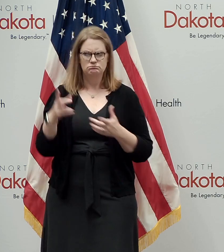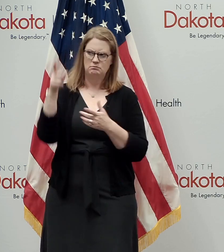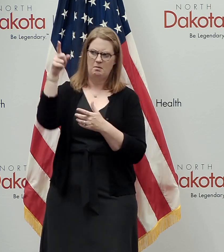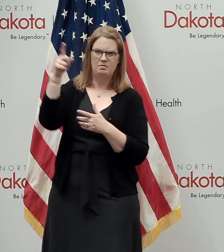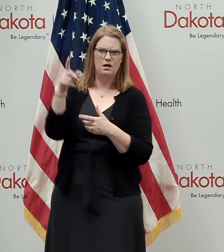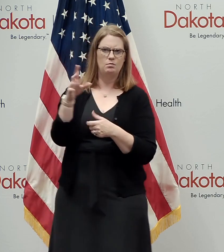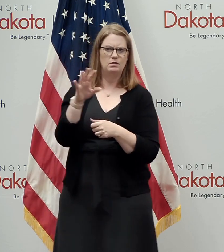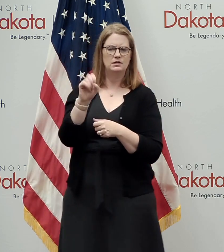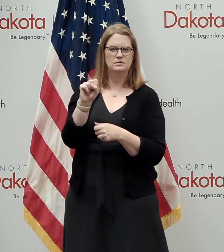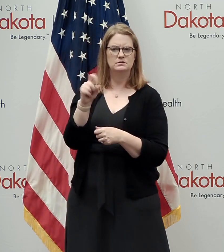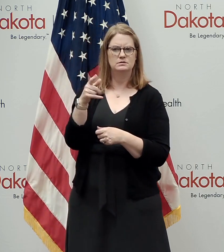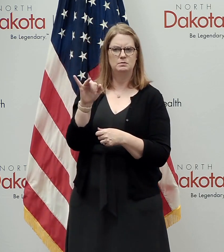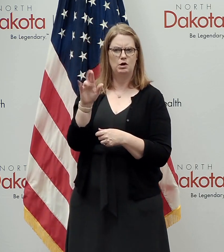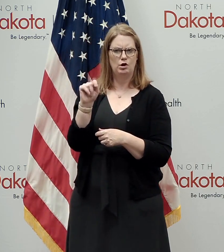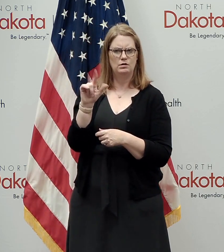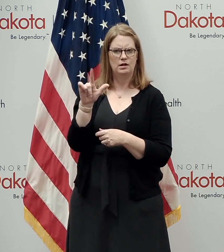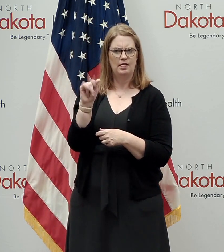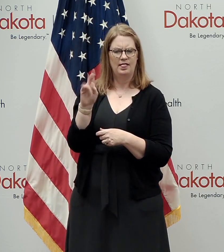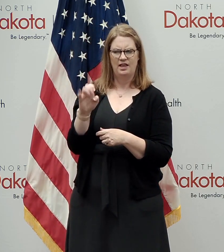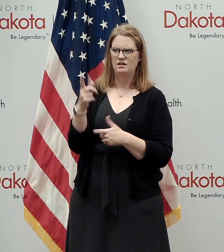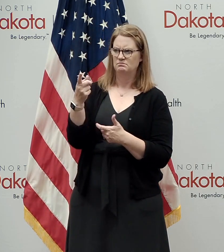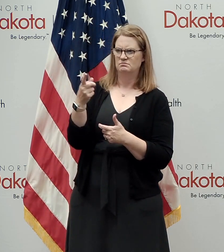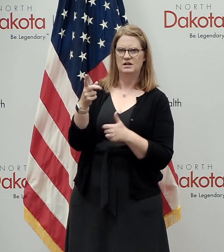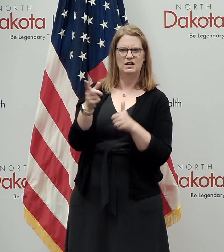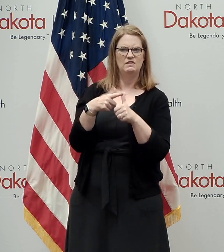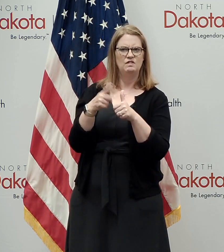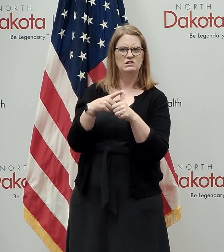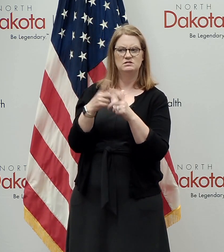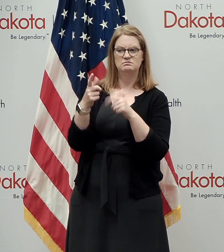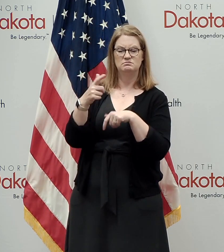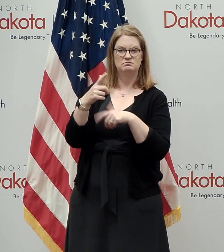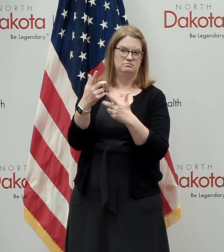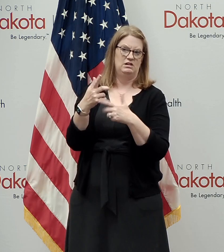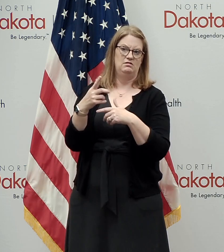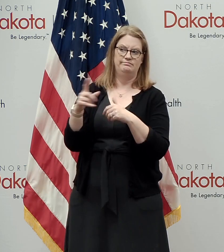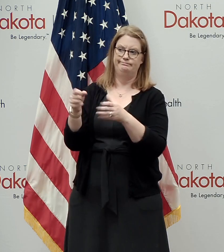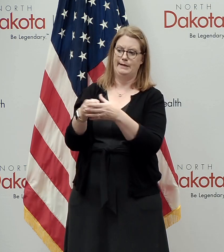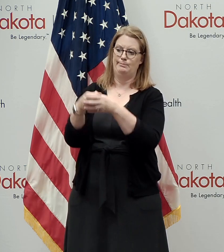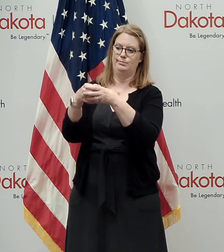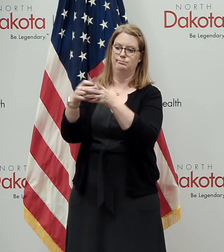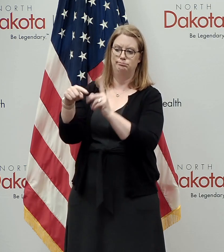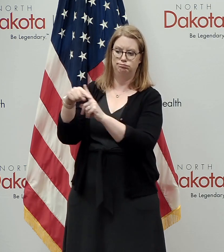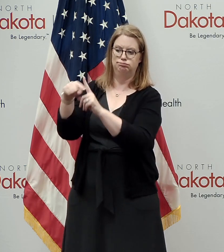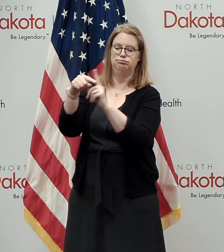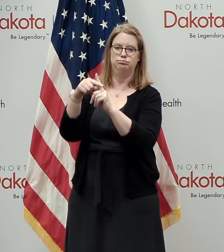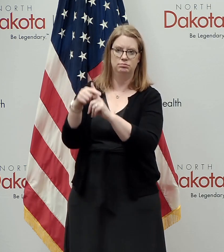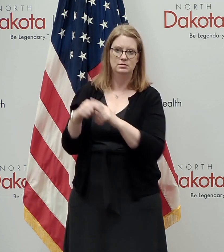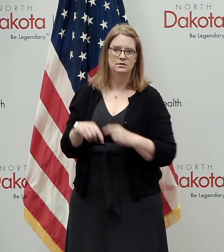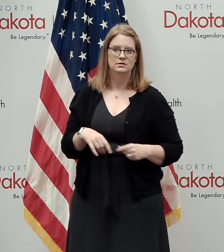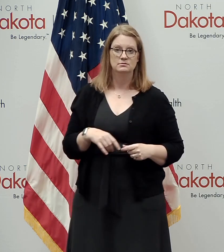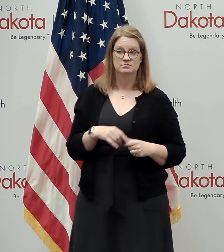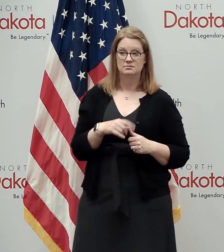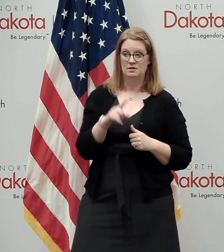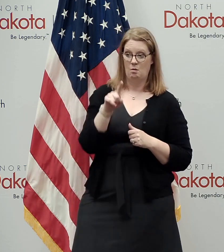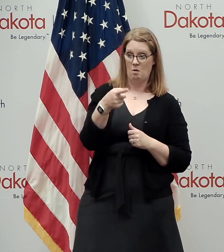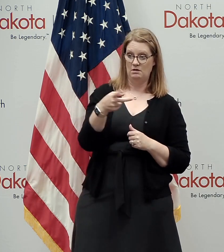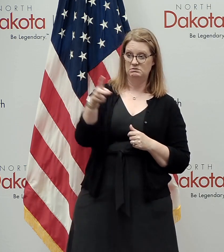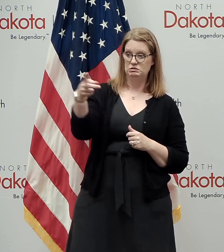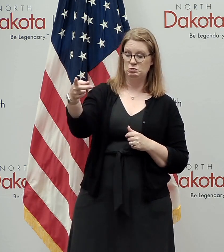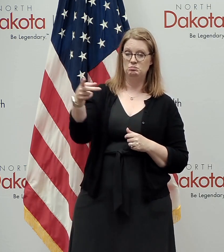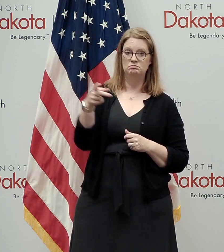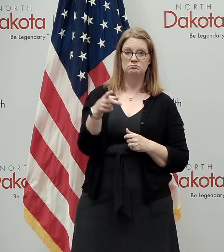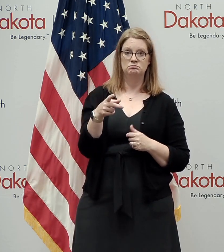Lake, and it's the first one where we've had a kind of a cluster of cases emerge. And so, the first two were great because we found out that we